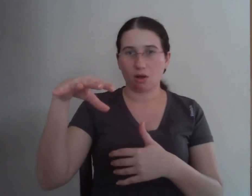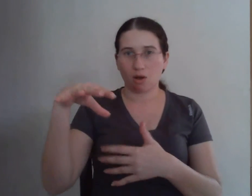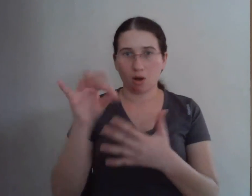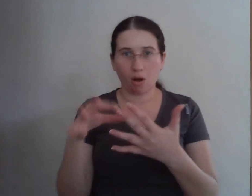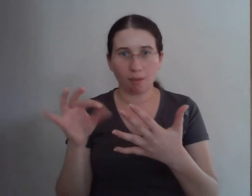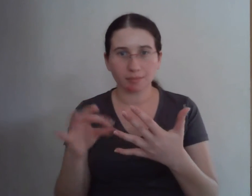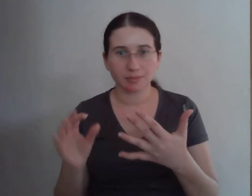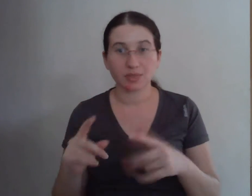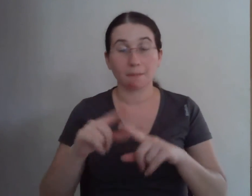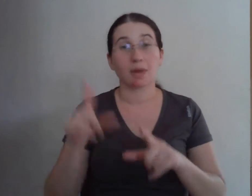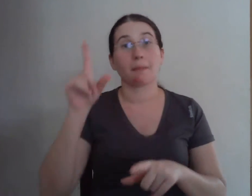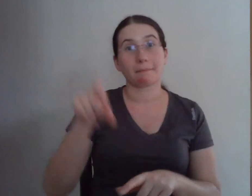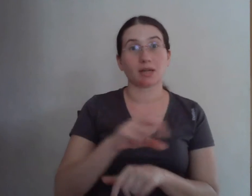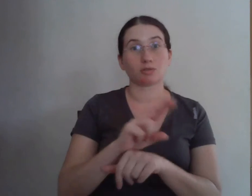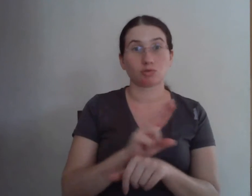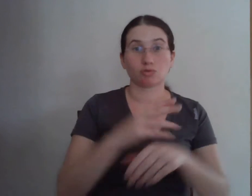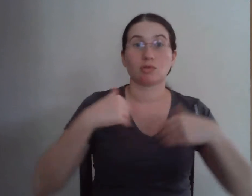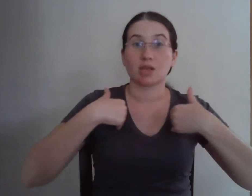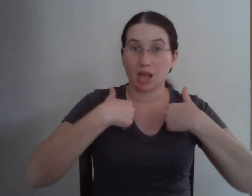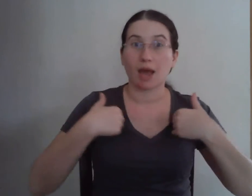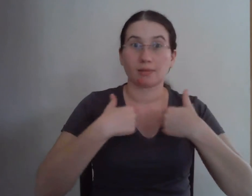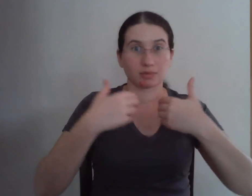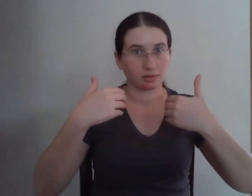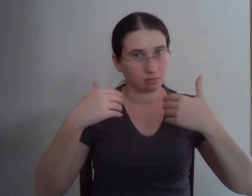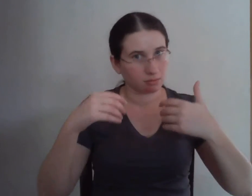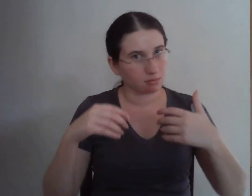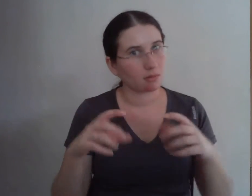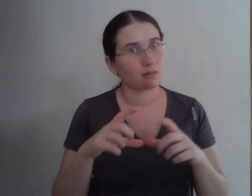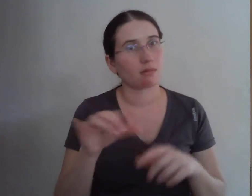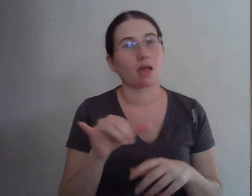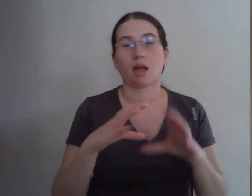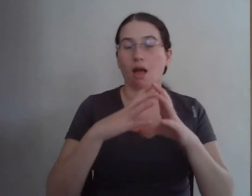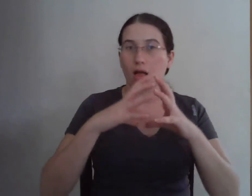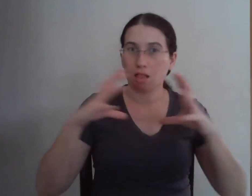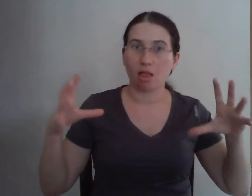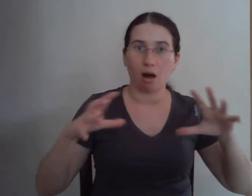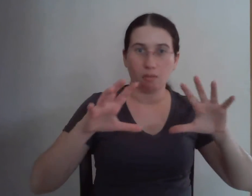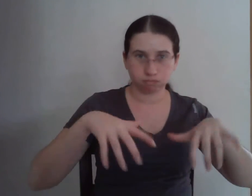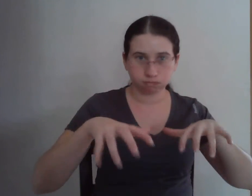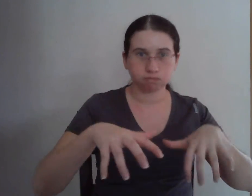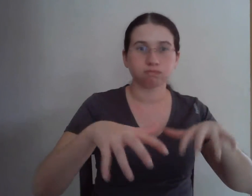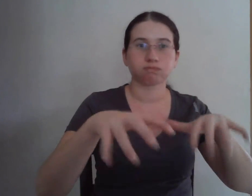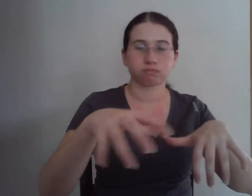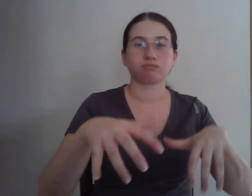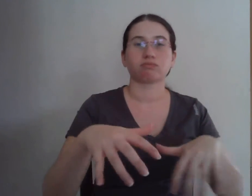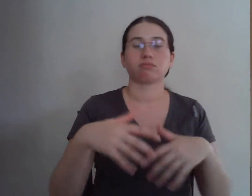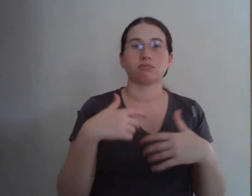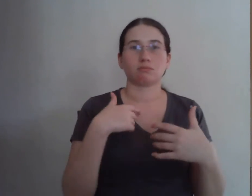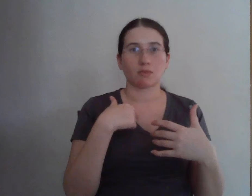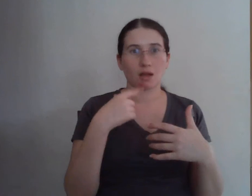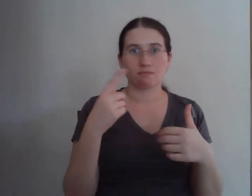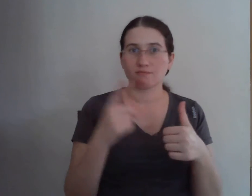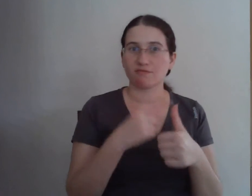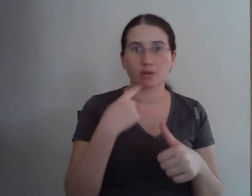much vilified livestock to address climate change and desertification, I